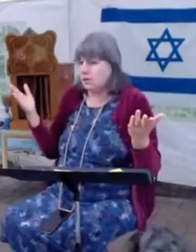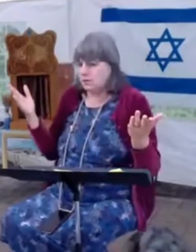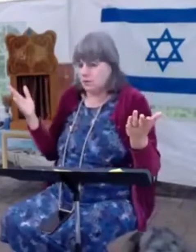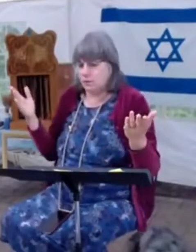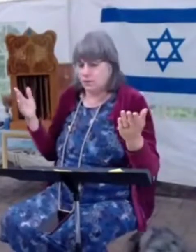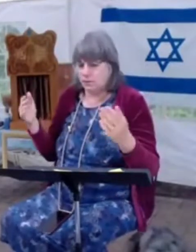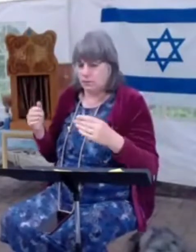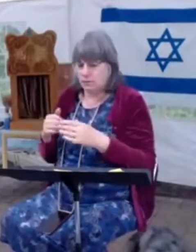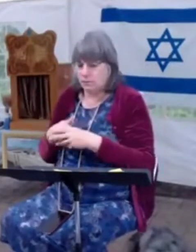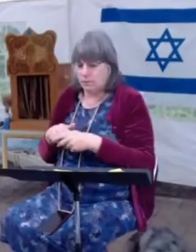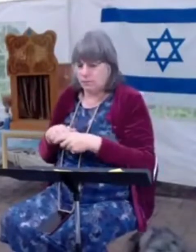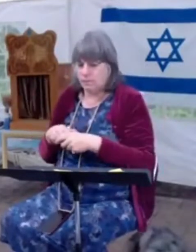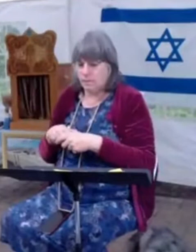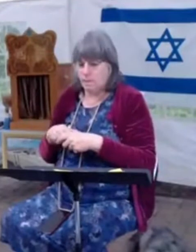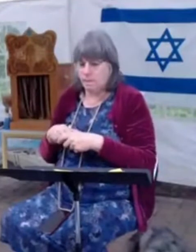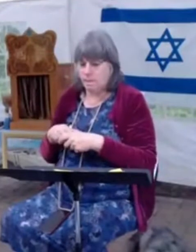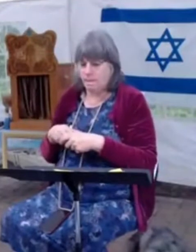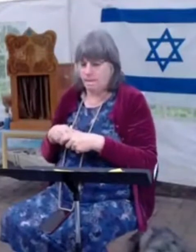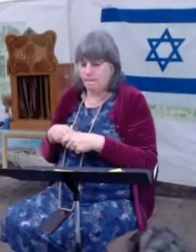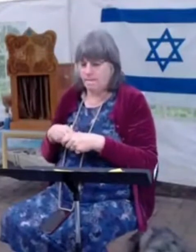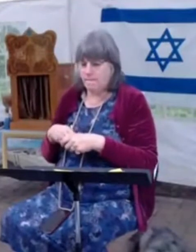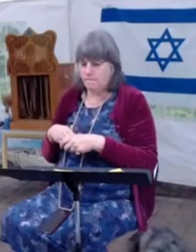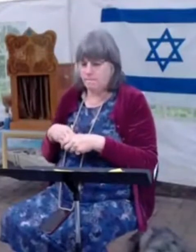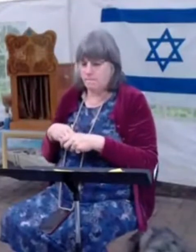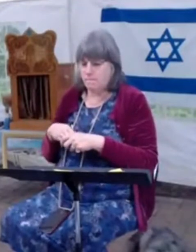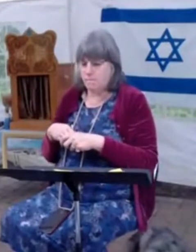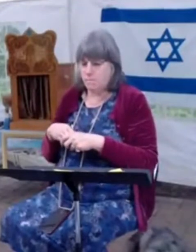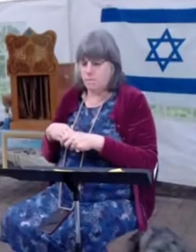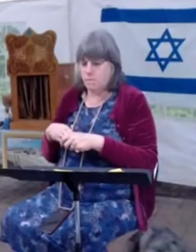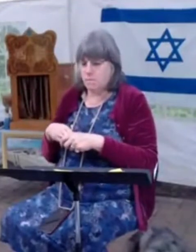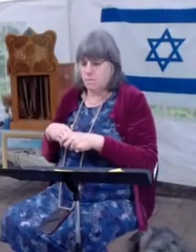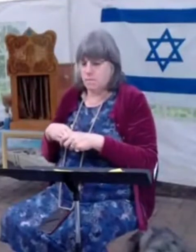He's talking about irregular patterns in the sky that shows that